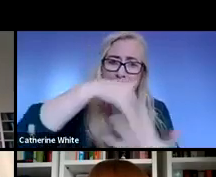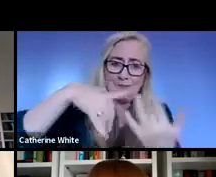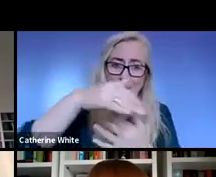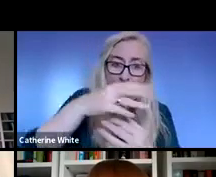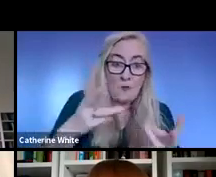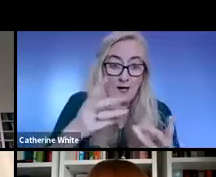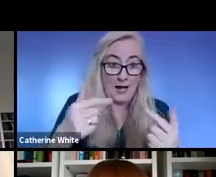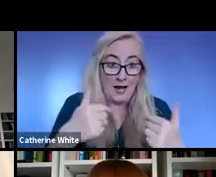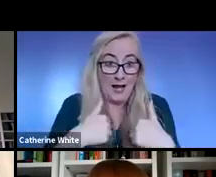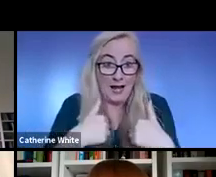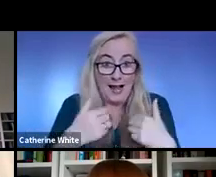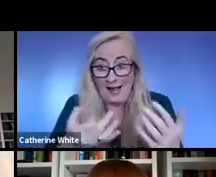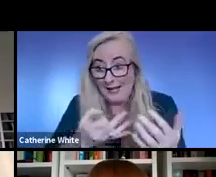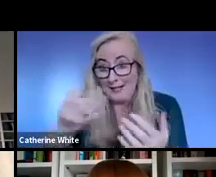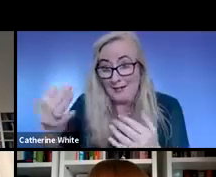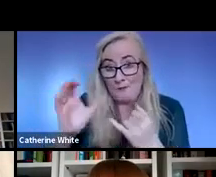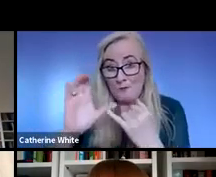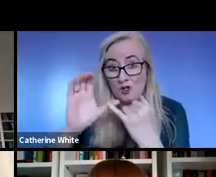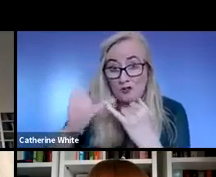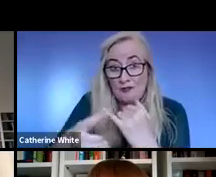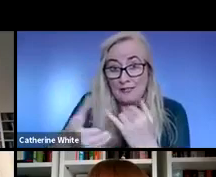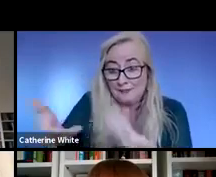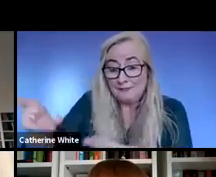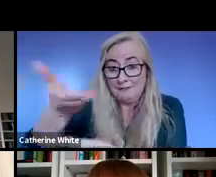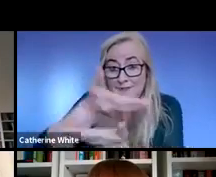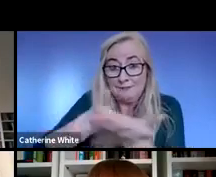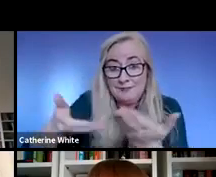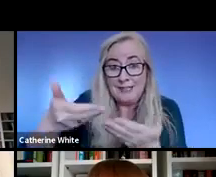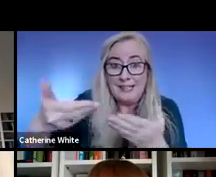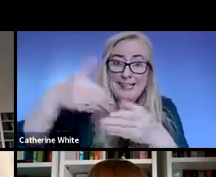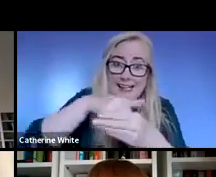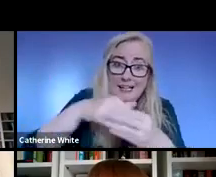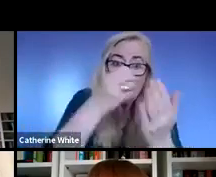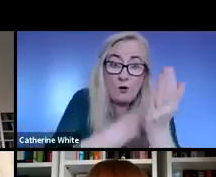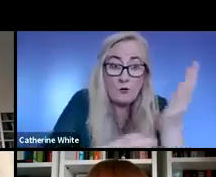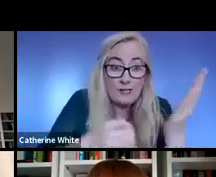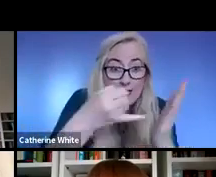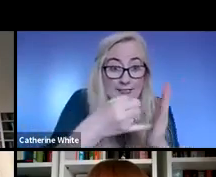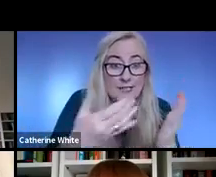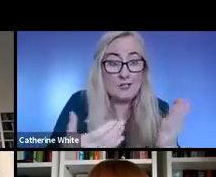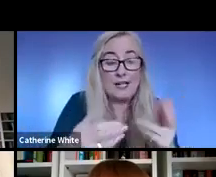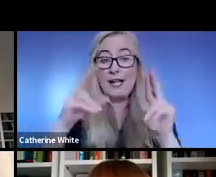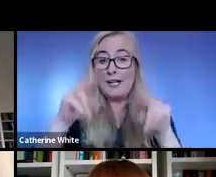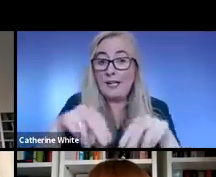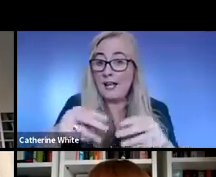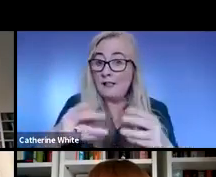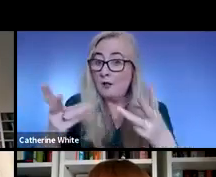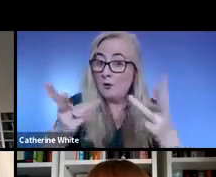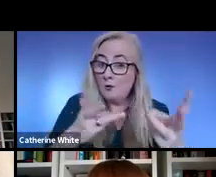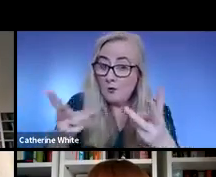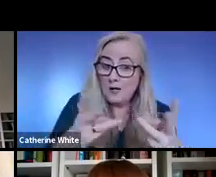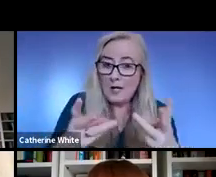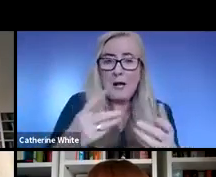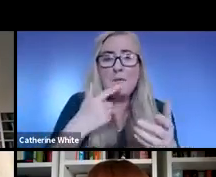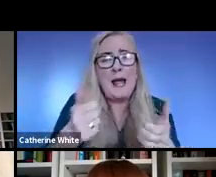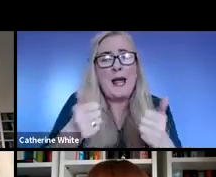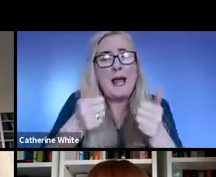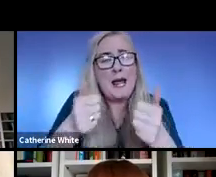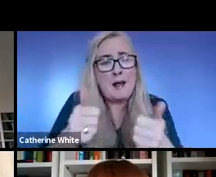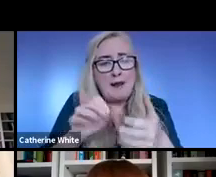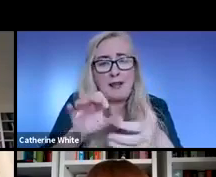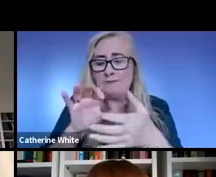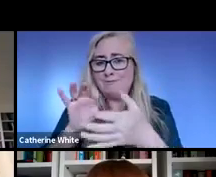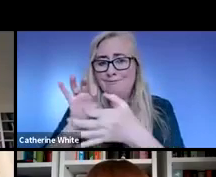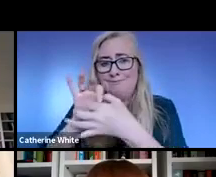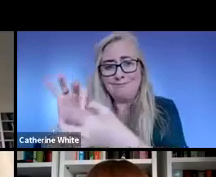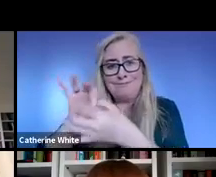actually giving them the opportunity to be able to engage with the organization Akidwa, the Migrant Women's Network in Ireland, to be able to engage migrants, because we are